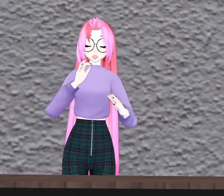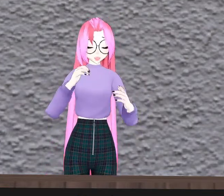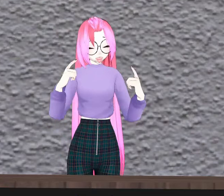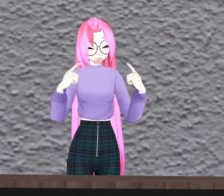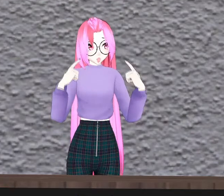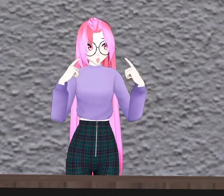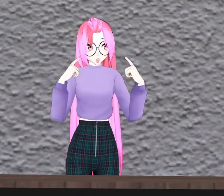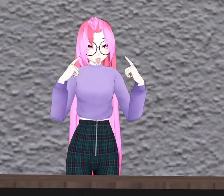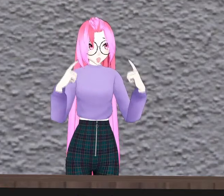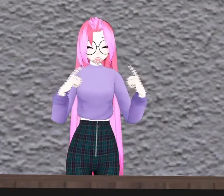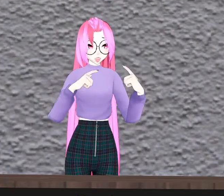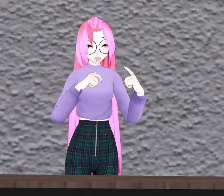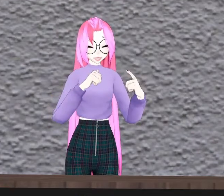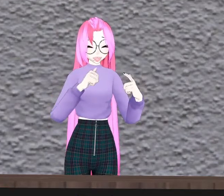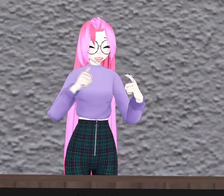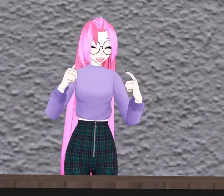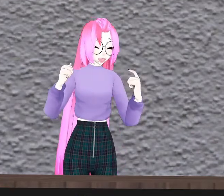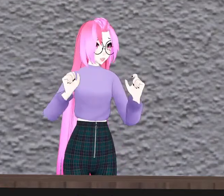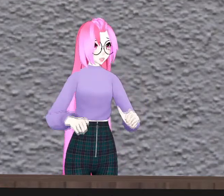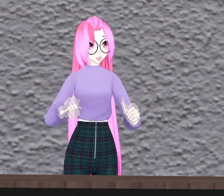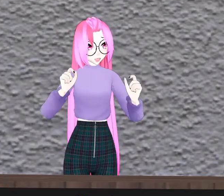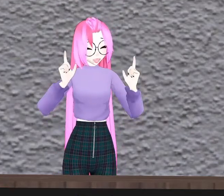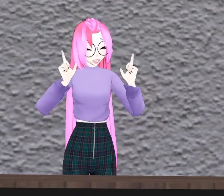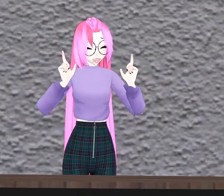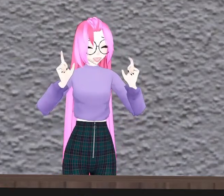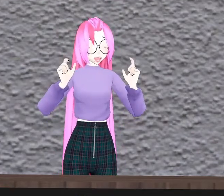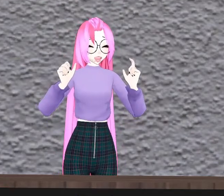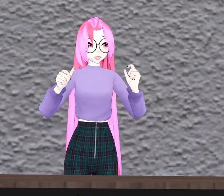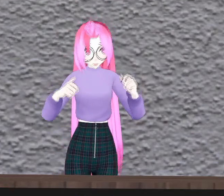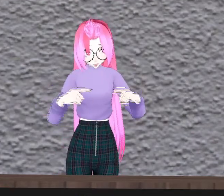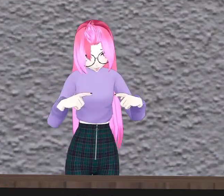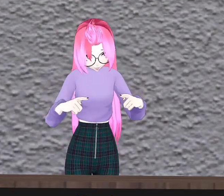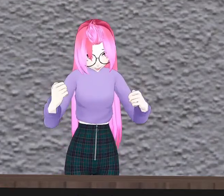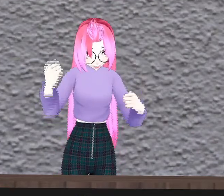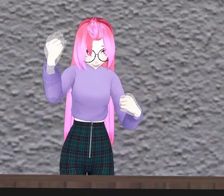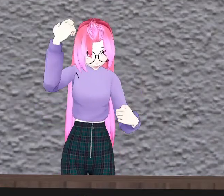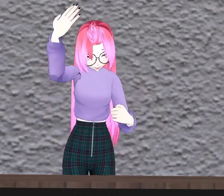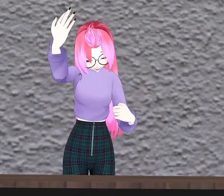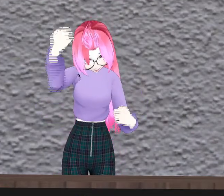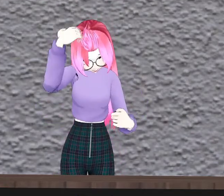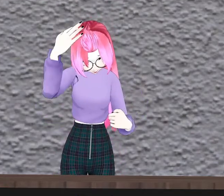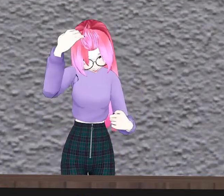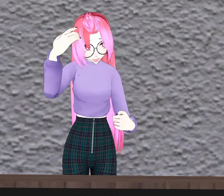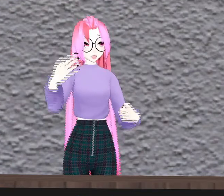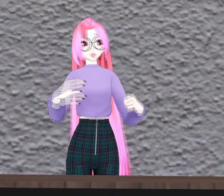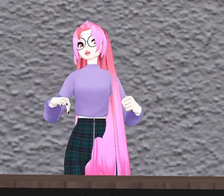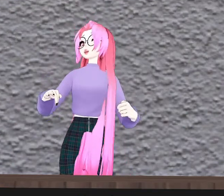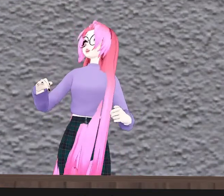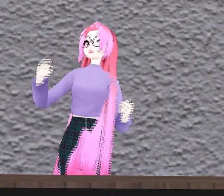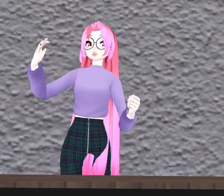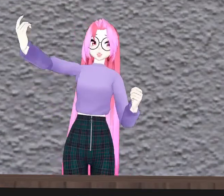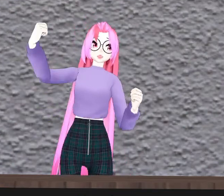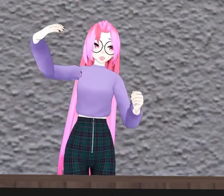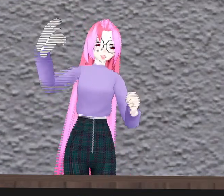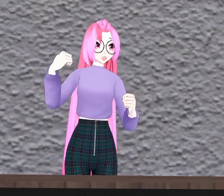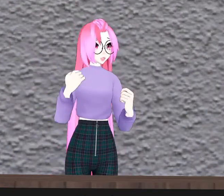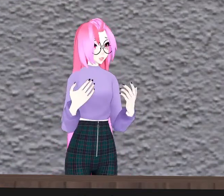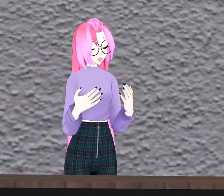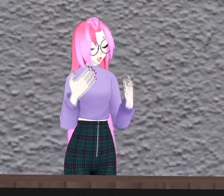maybe they're not able to hear the sound, they're going to be able to see the light and look up and know that there's a fire